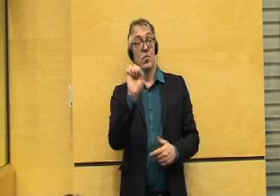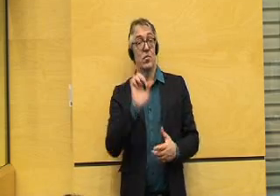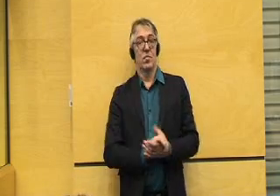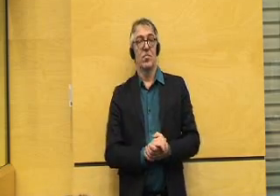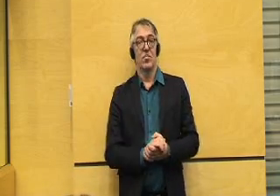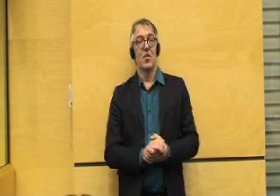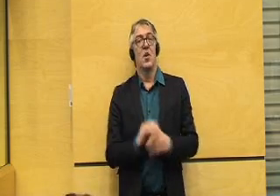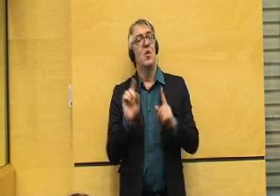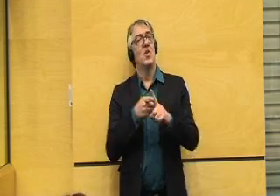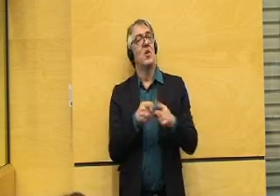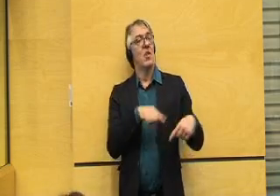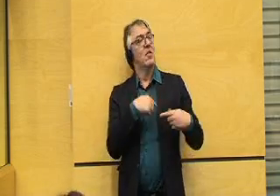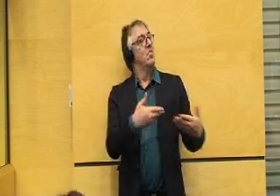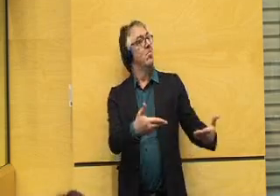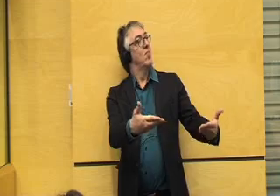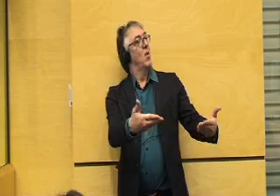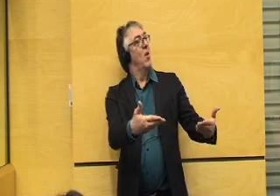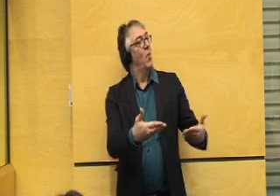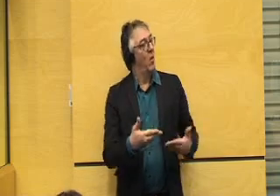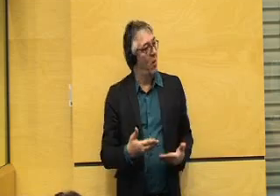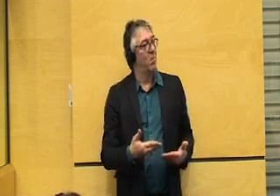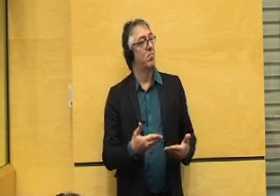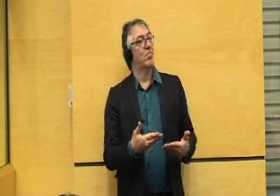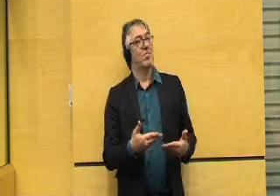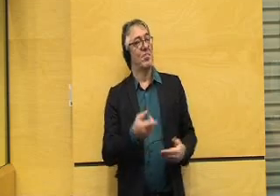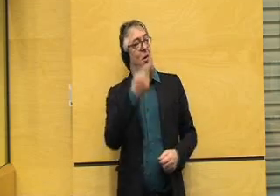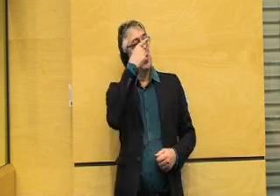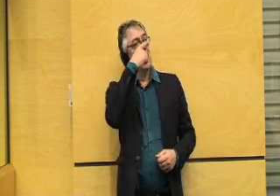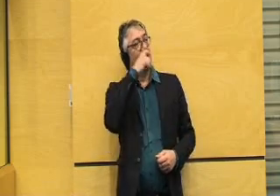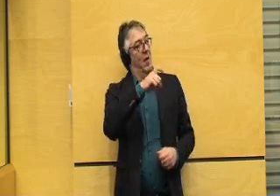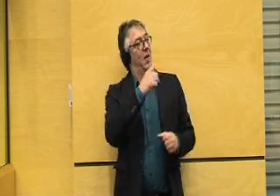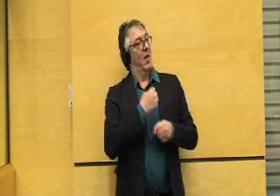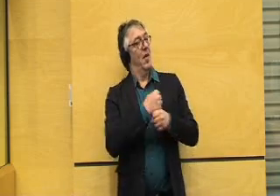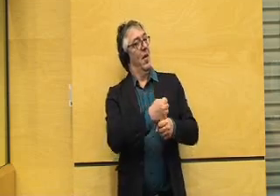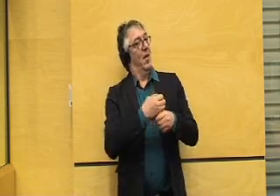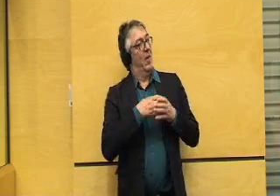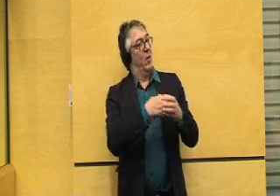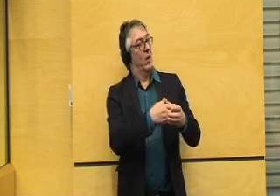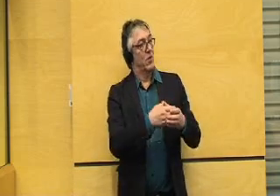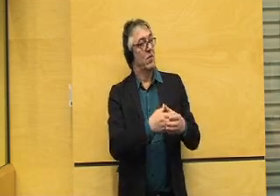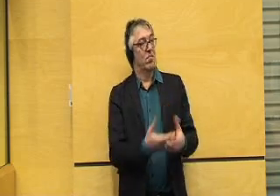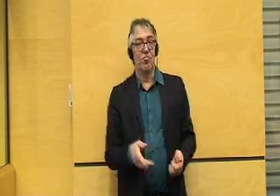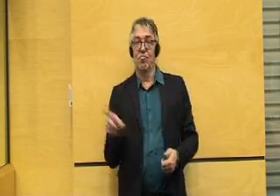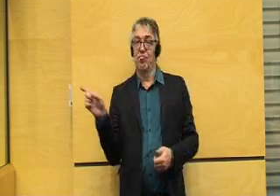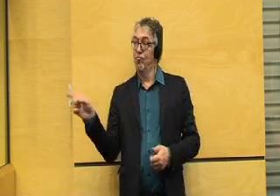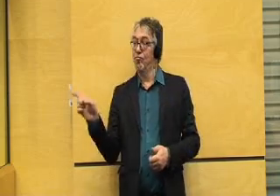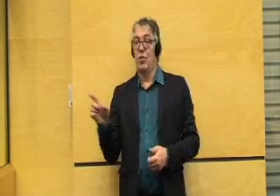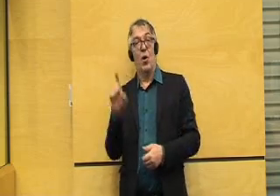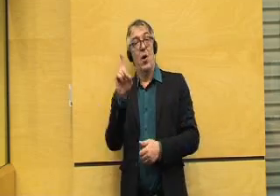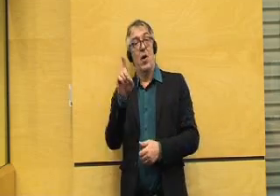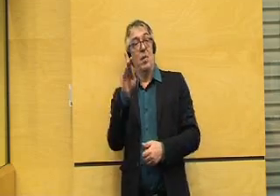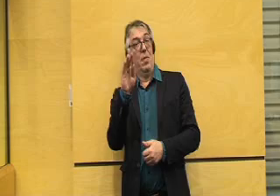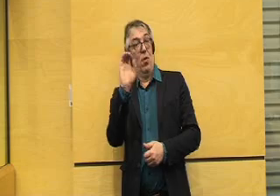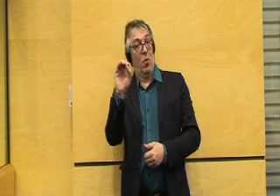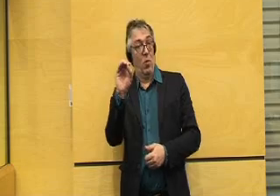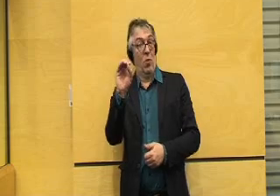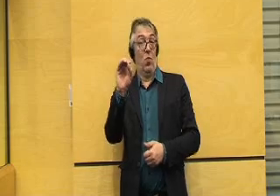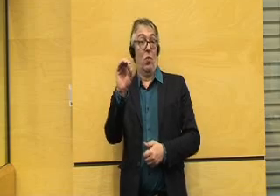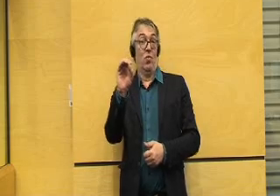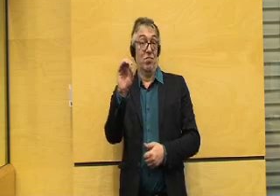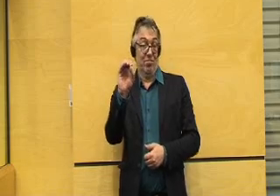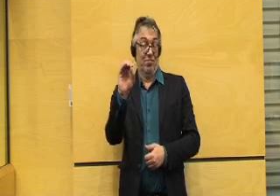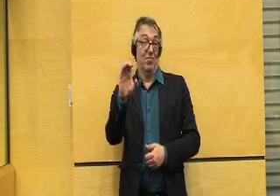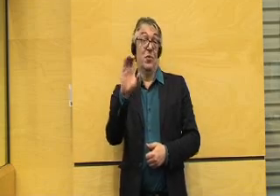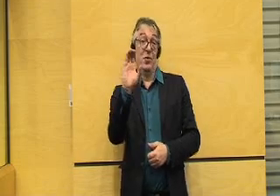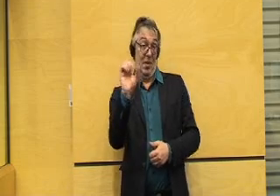warm welcome to the distinguished delegation of Thailand, also to the colleague from civil society and DPOs of Thailand. I